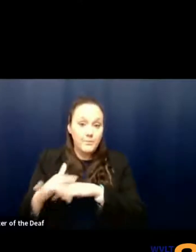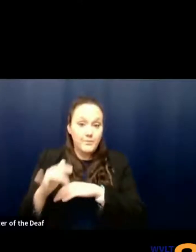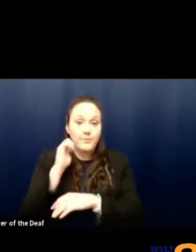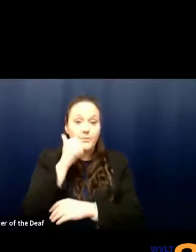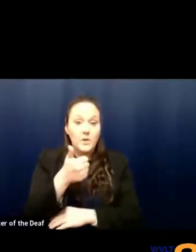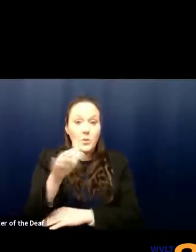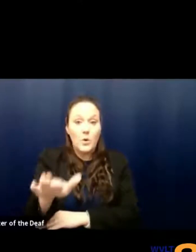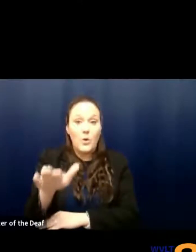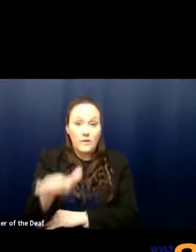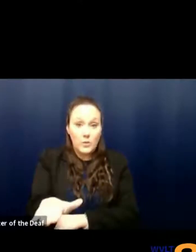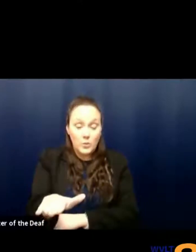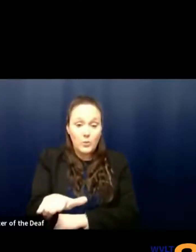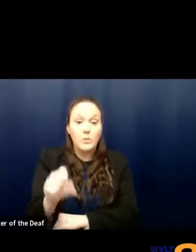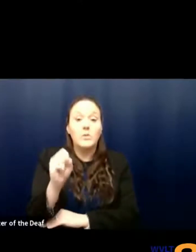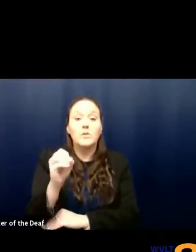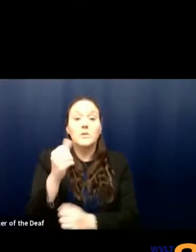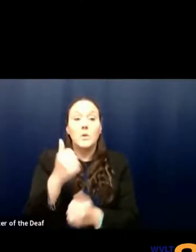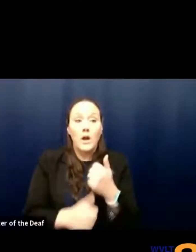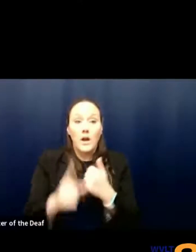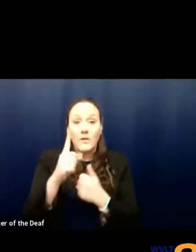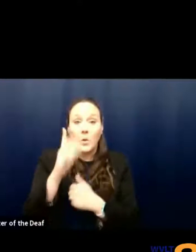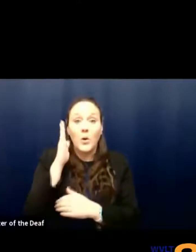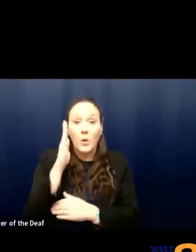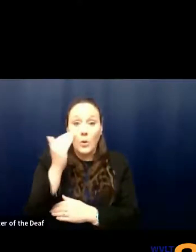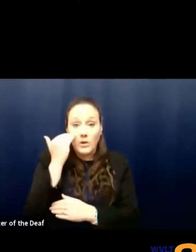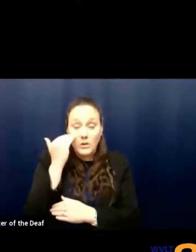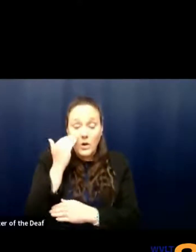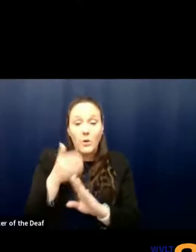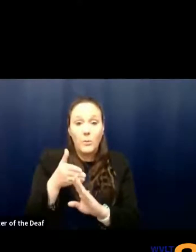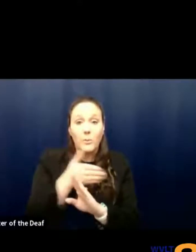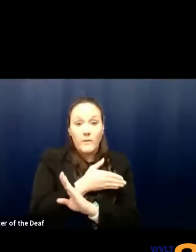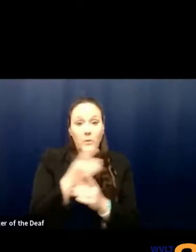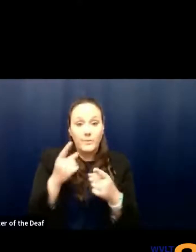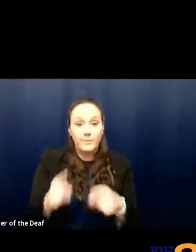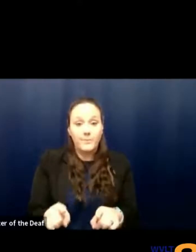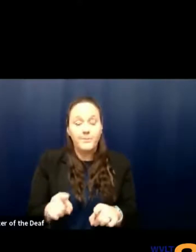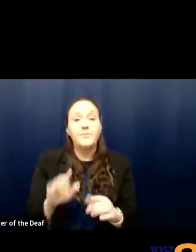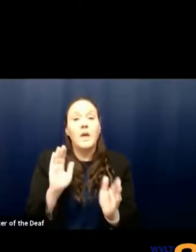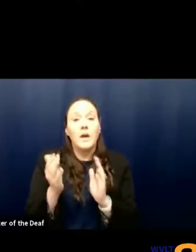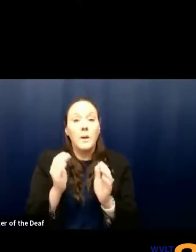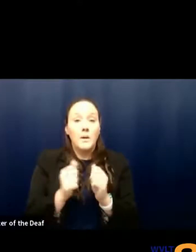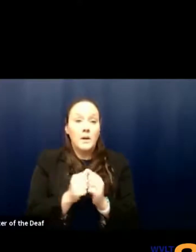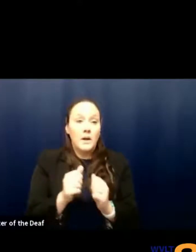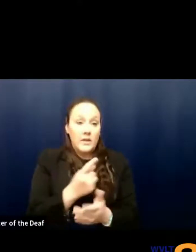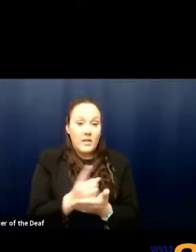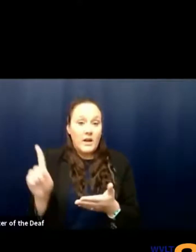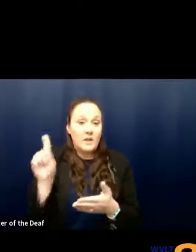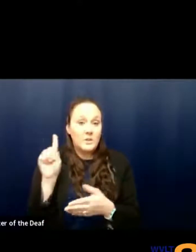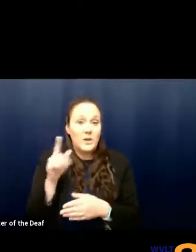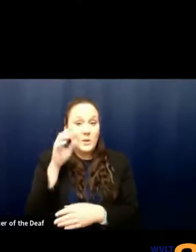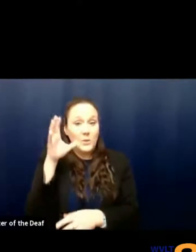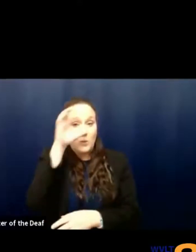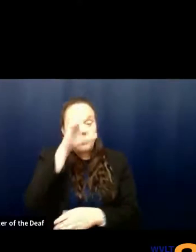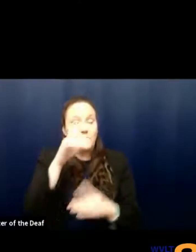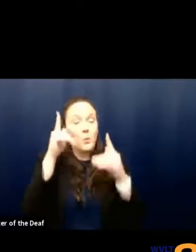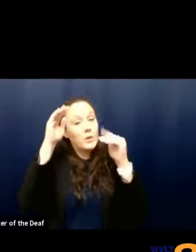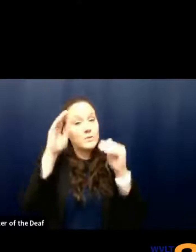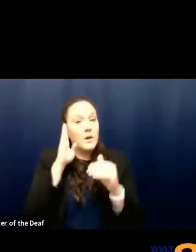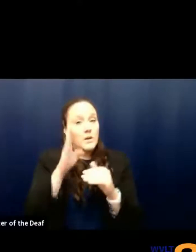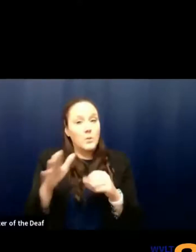So we're going to give everybody advance notice. Similar to last week, we expect these appointments to fill very quickly. For